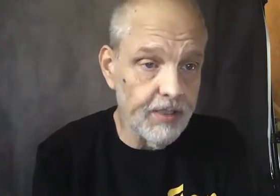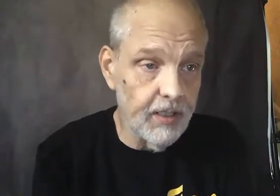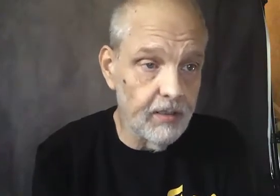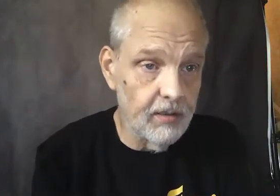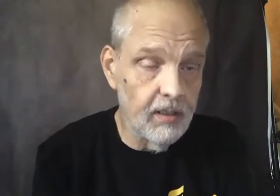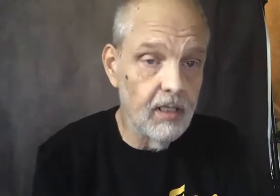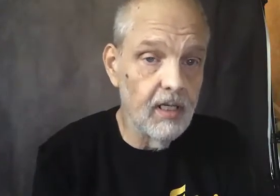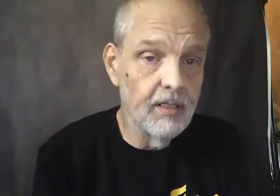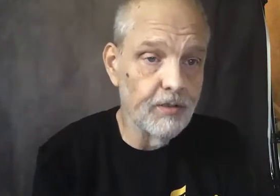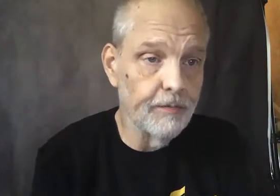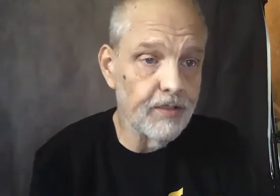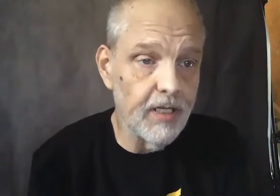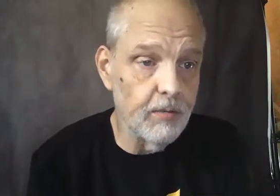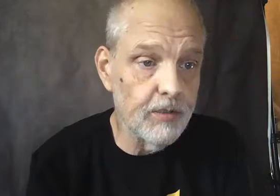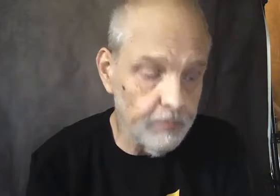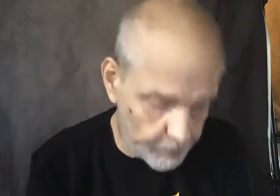Clerc. These are French names.